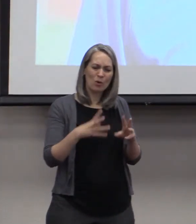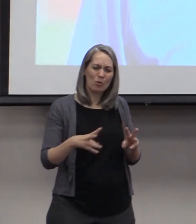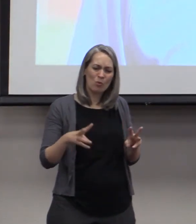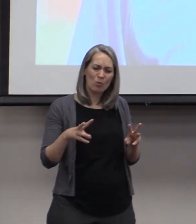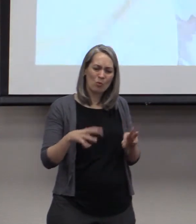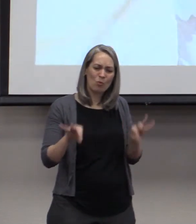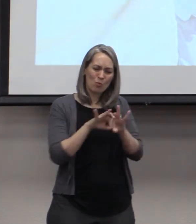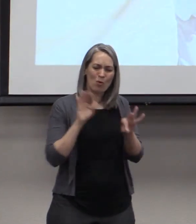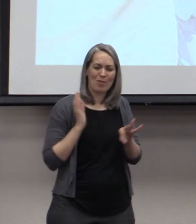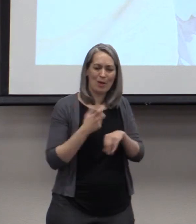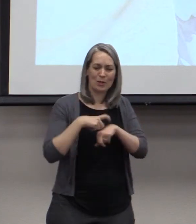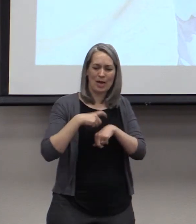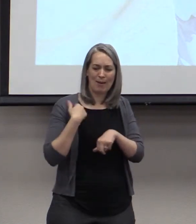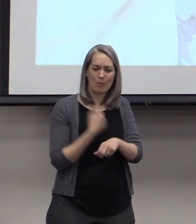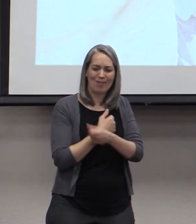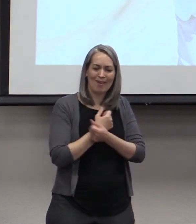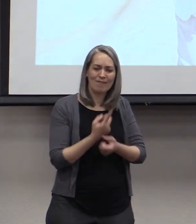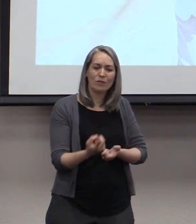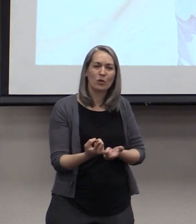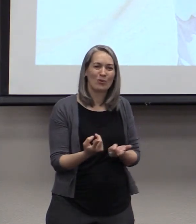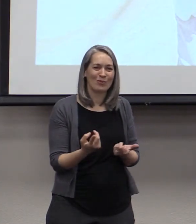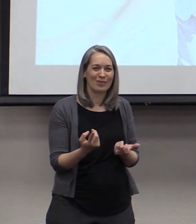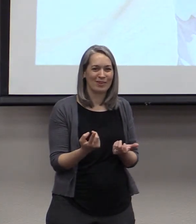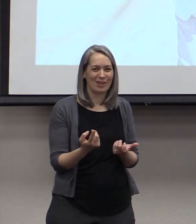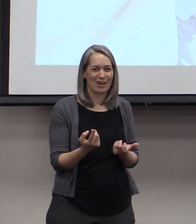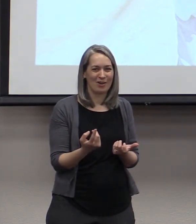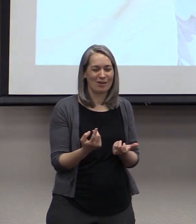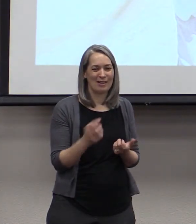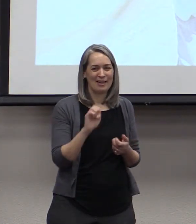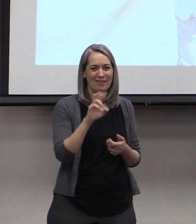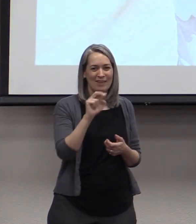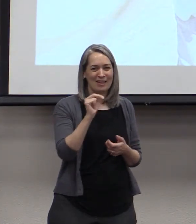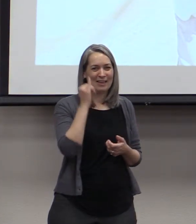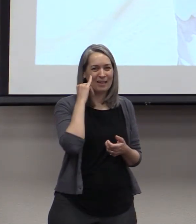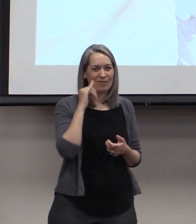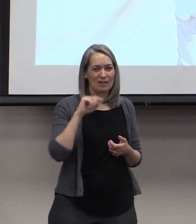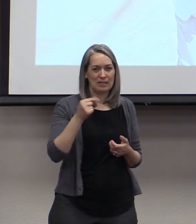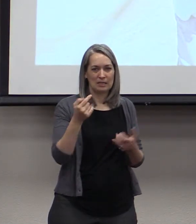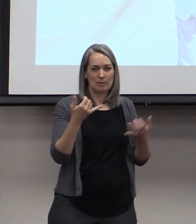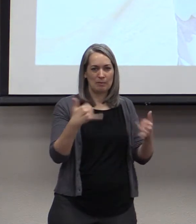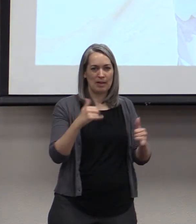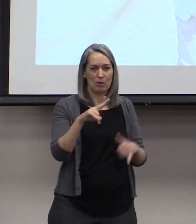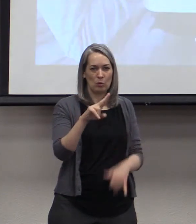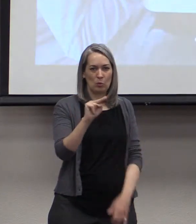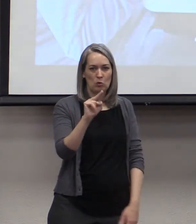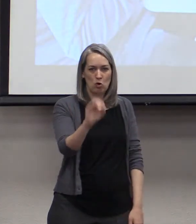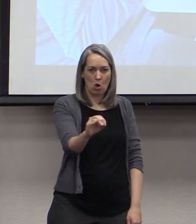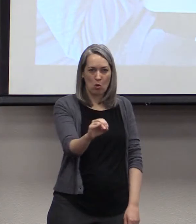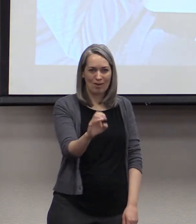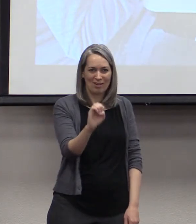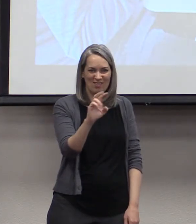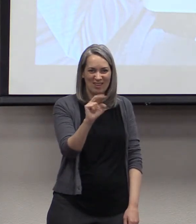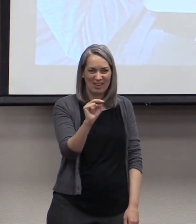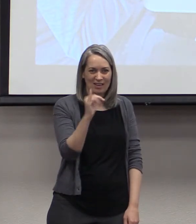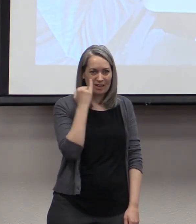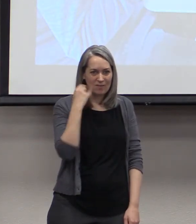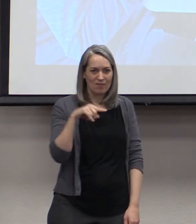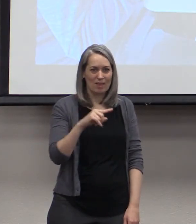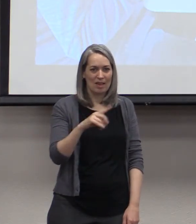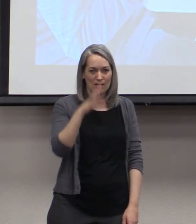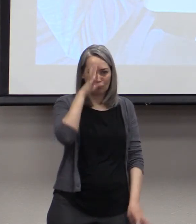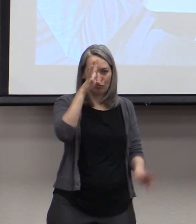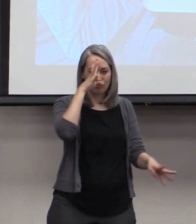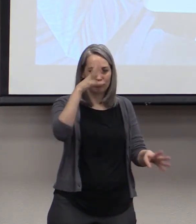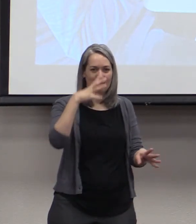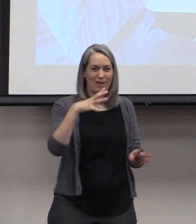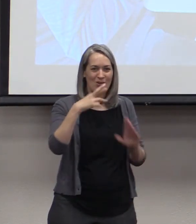time with them. And even if it's just to play Uno with them, where they make up their own rules and somehow end on a +4 card every single time,